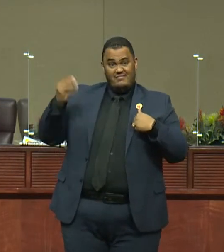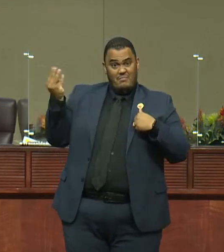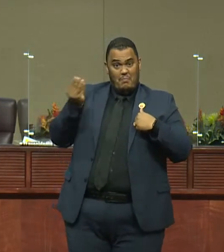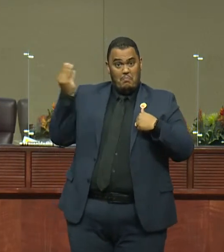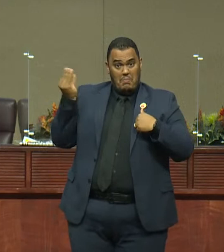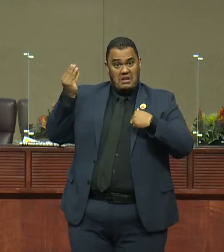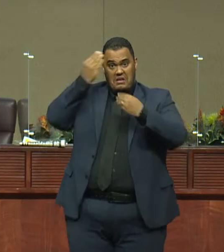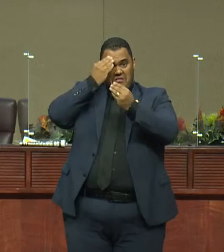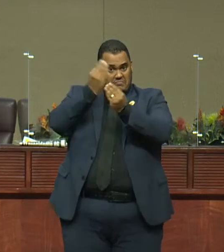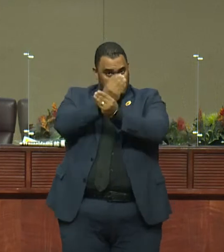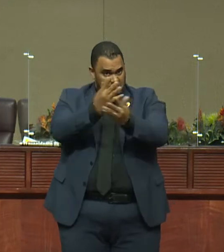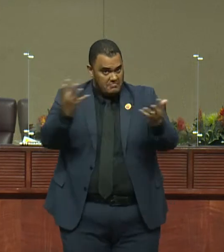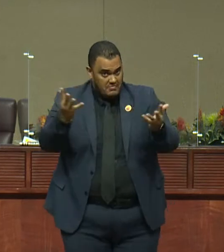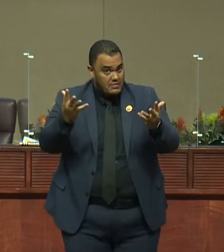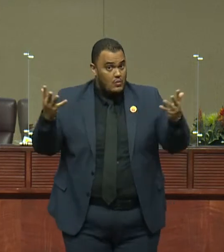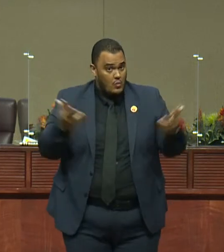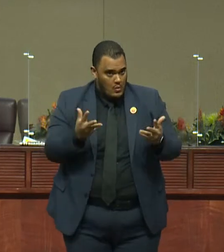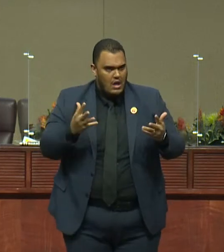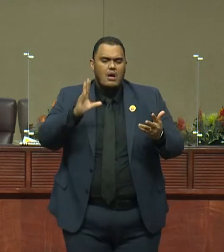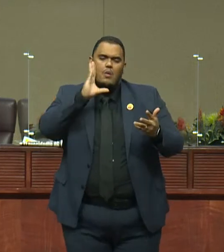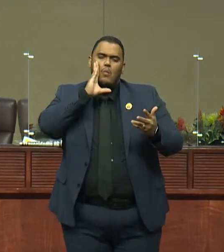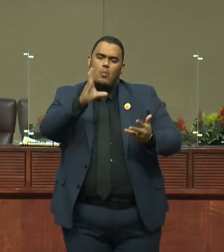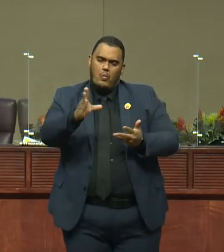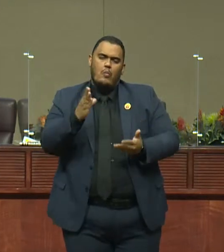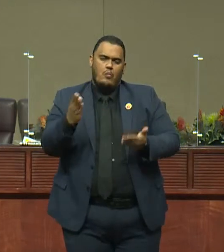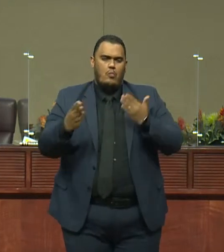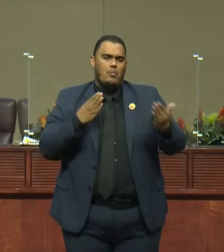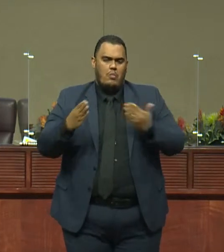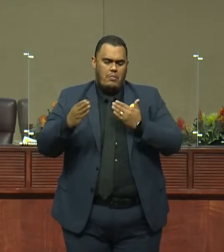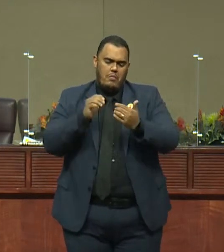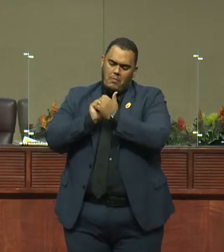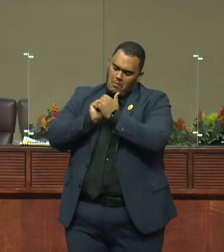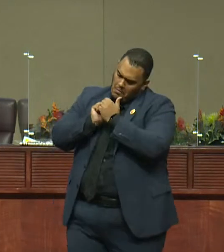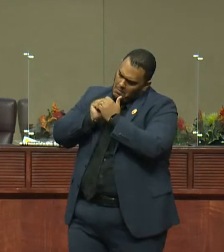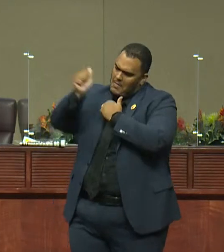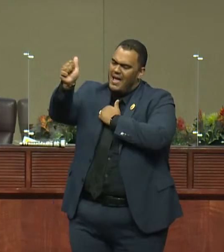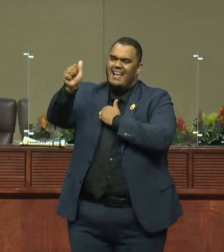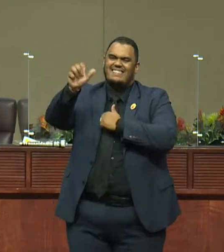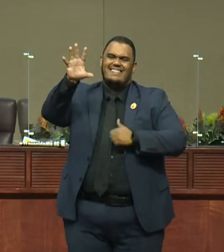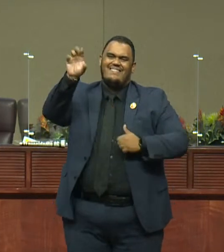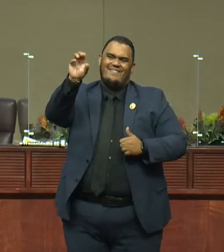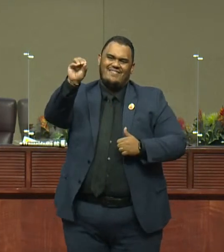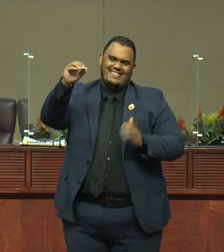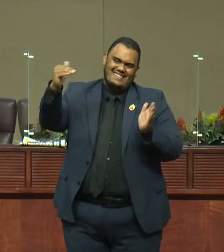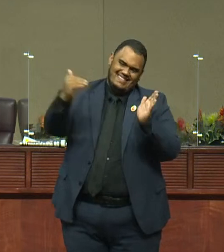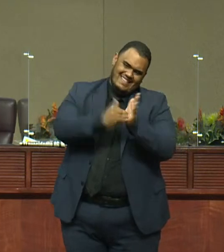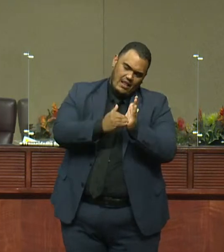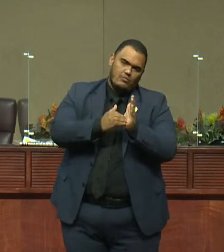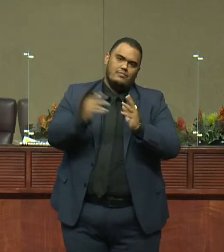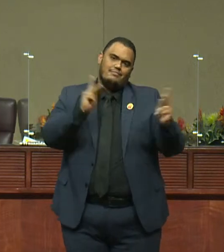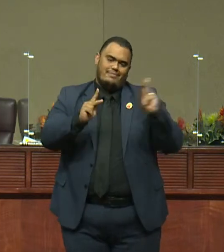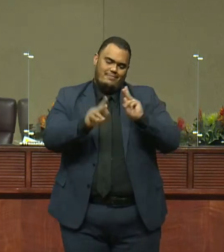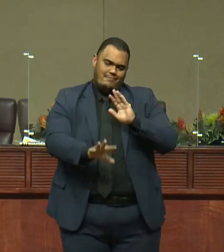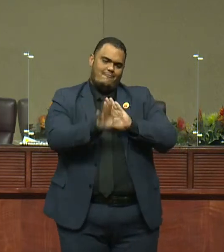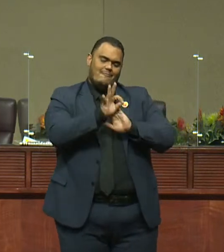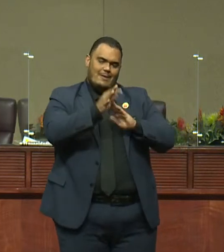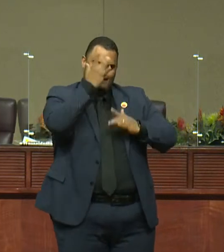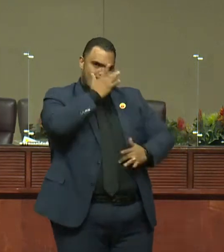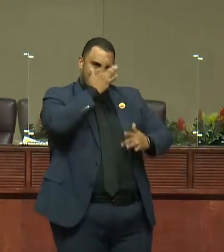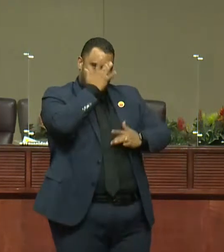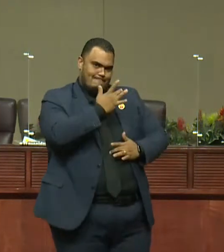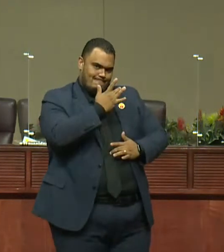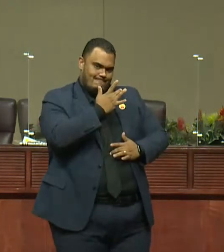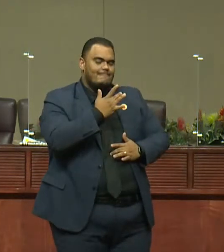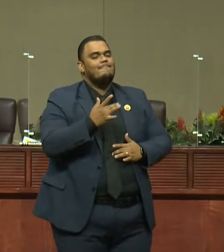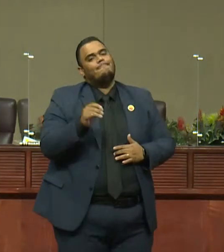would likely surpass the 50,000 positive cases within Orange County this week, and we